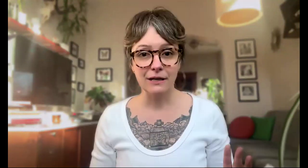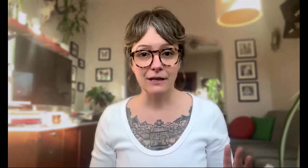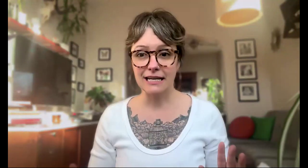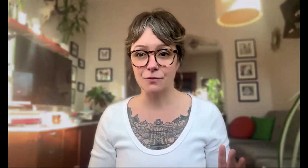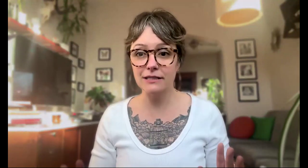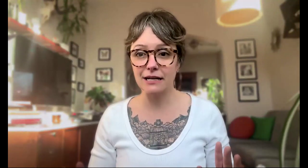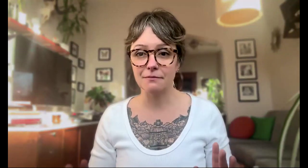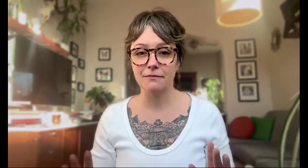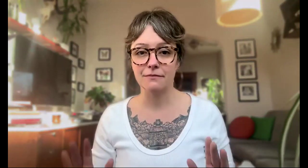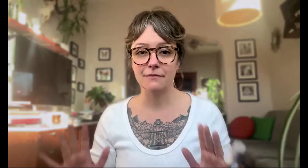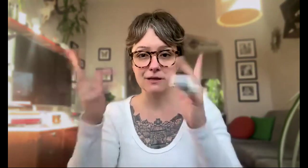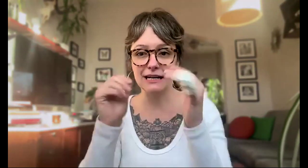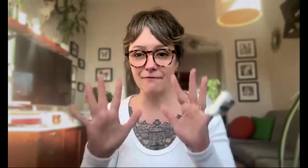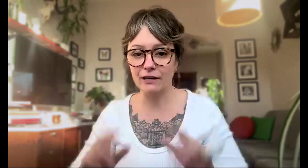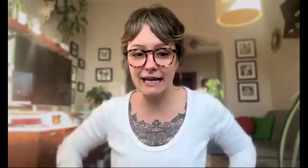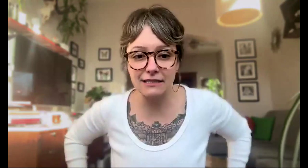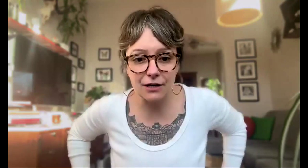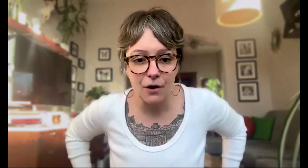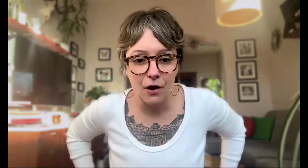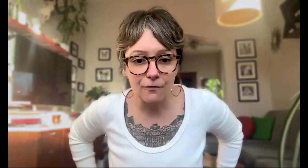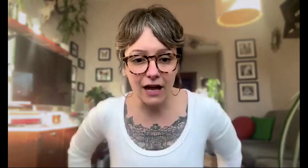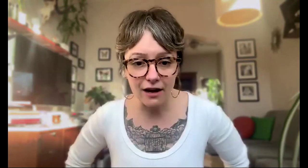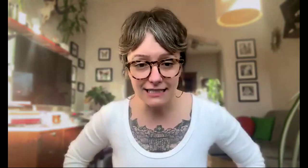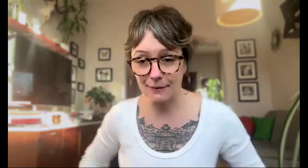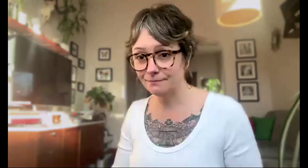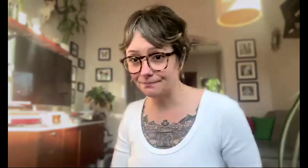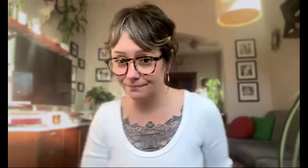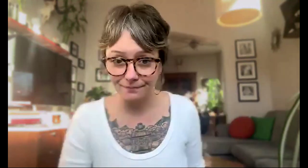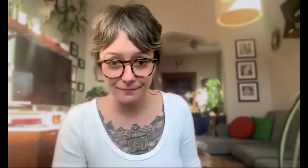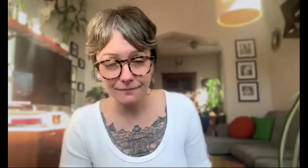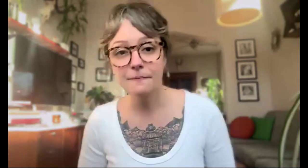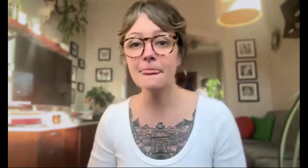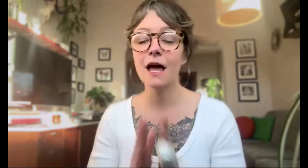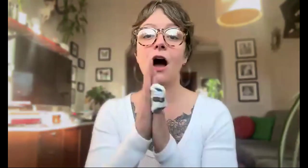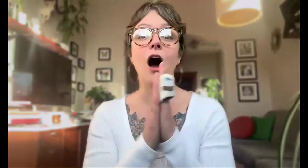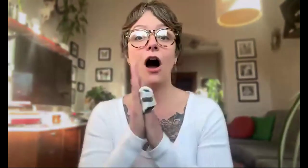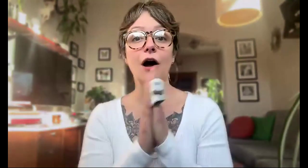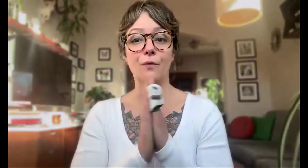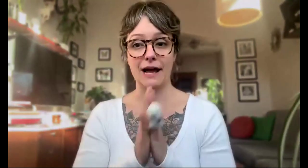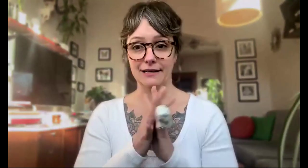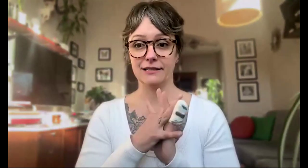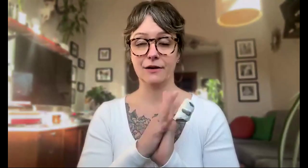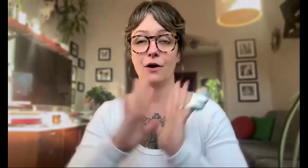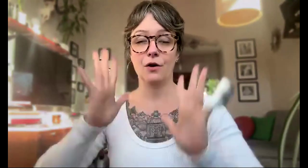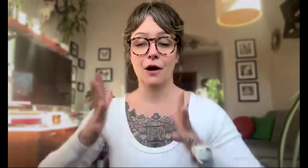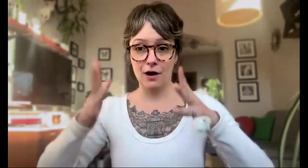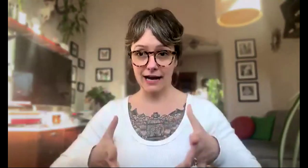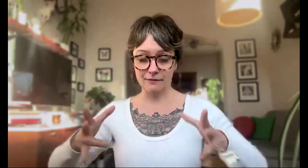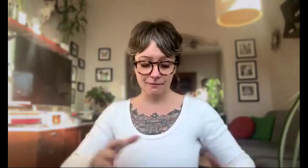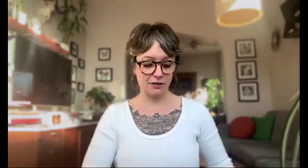we need to get into rug time and we need to have full hands. So hopefully y'all can see me. All right. Again, get